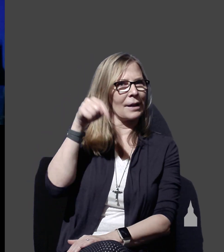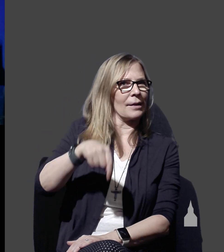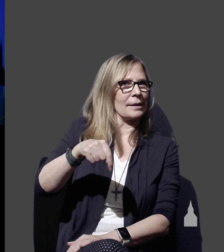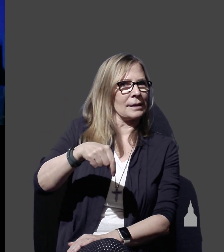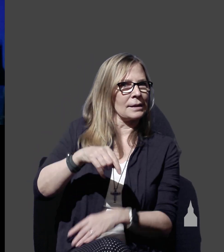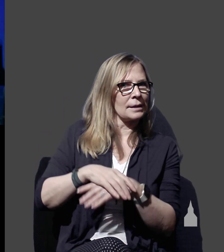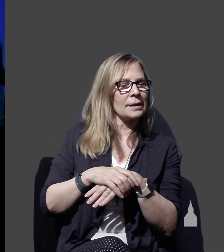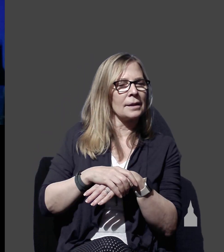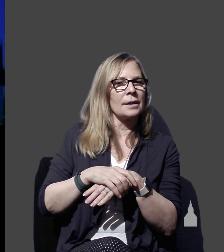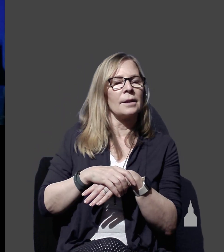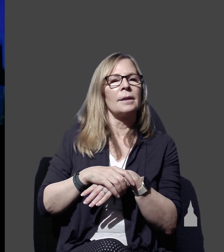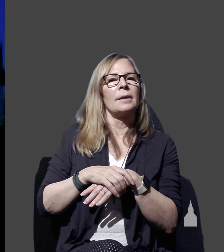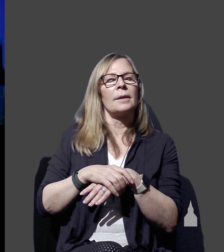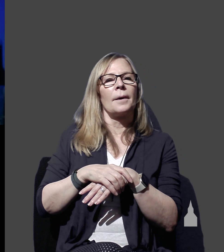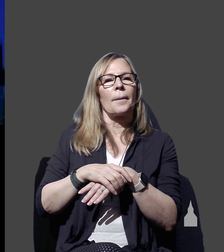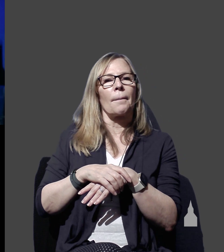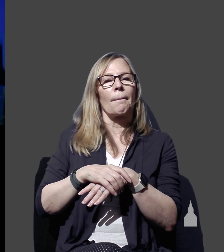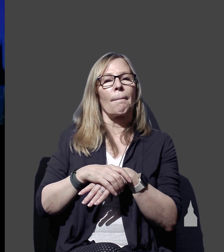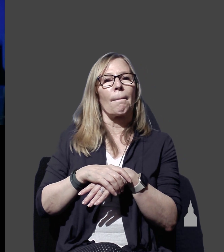this,